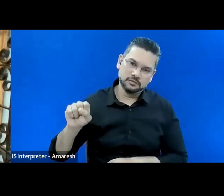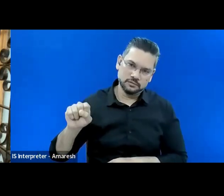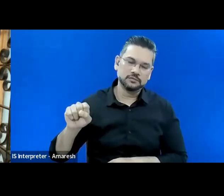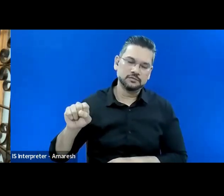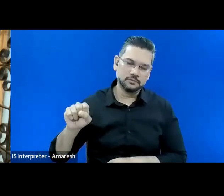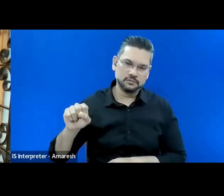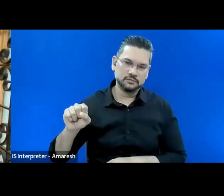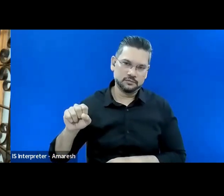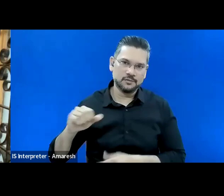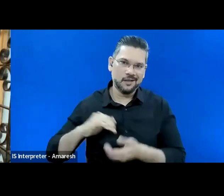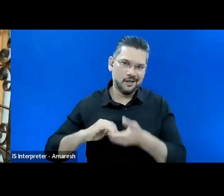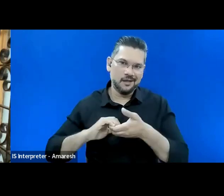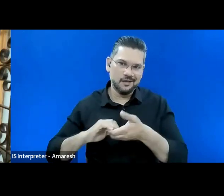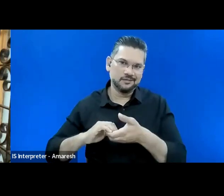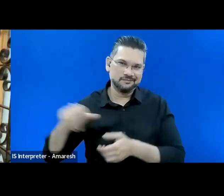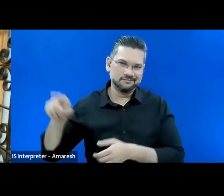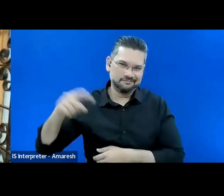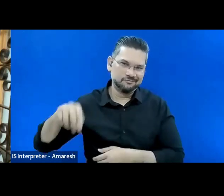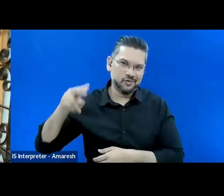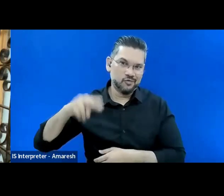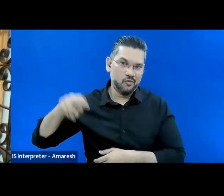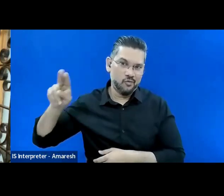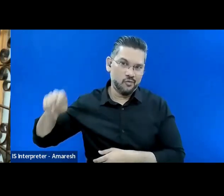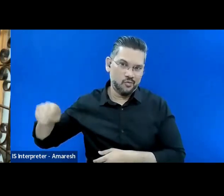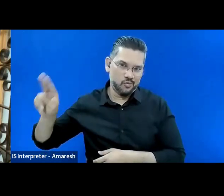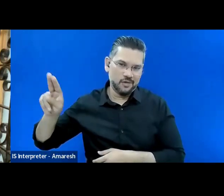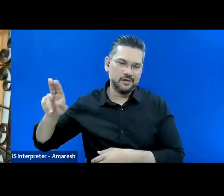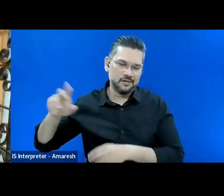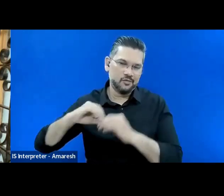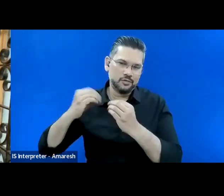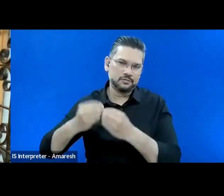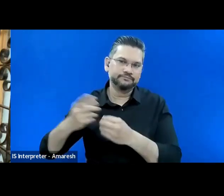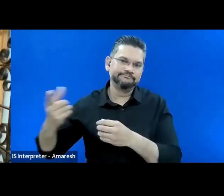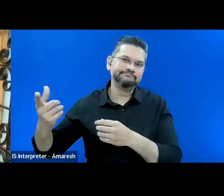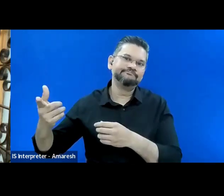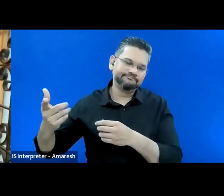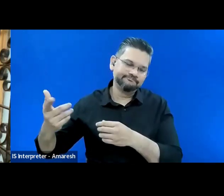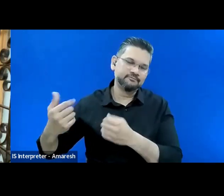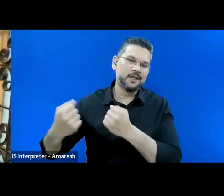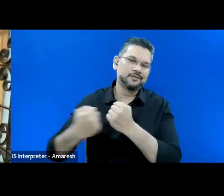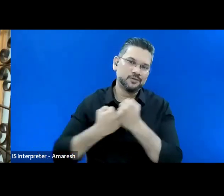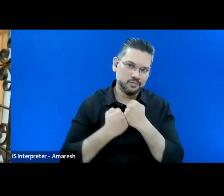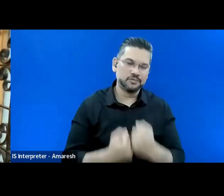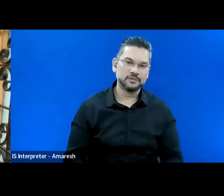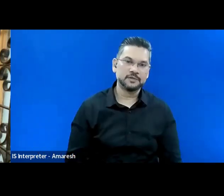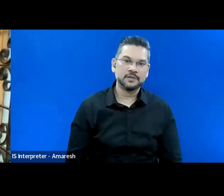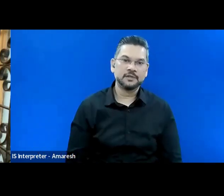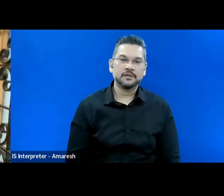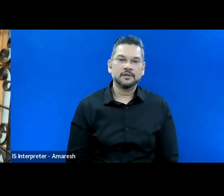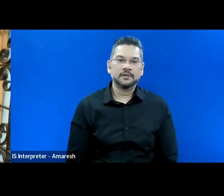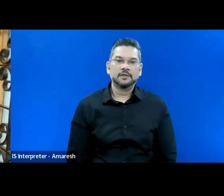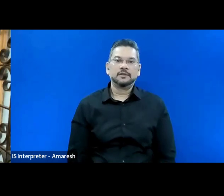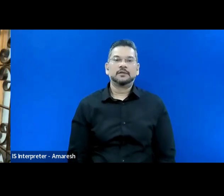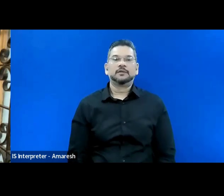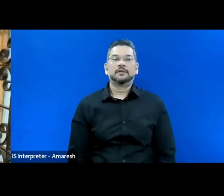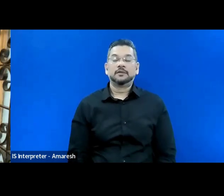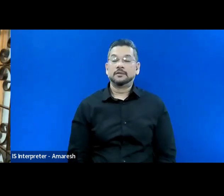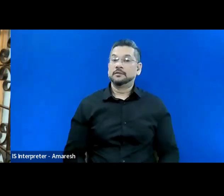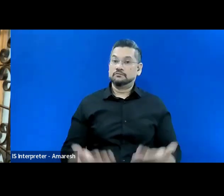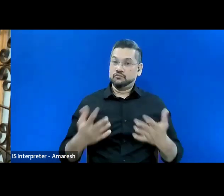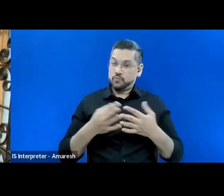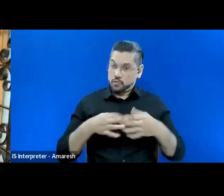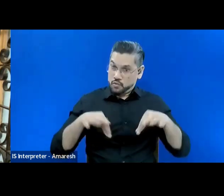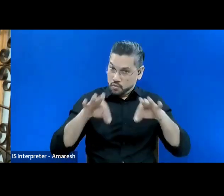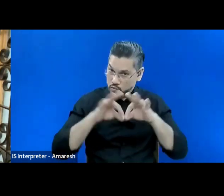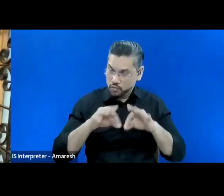their member, Youth Mental Health Norway. And importantly, what I wanted to draw your attention